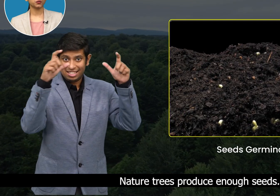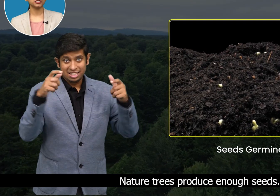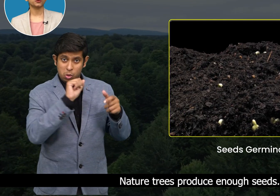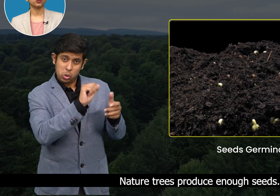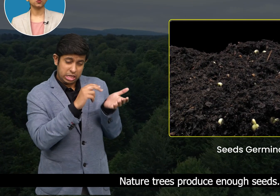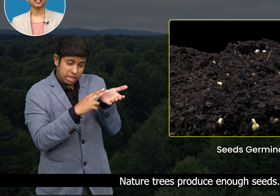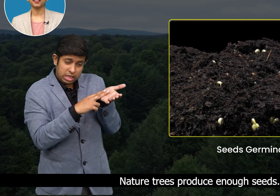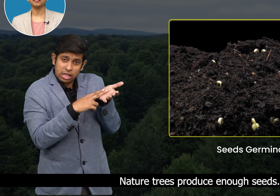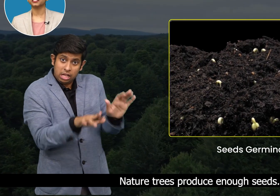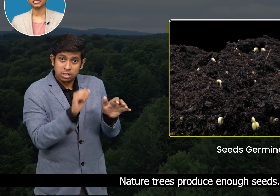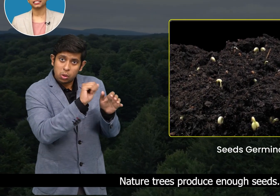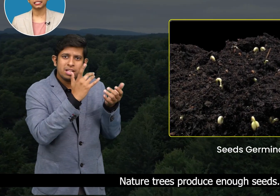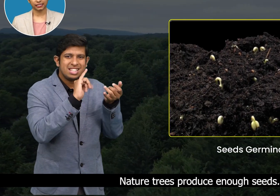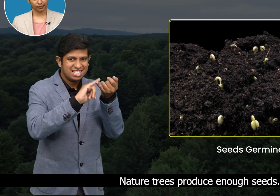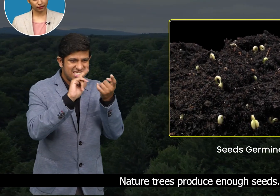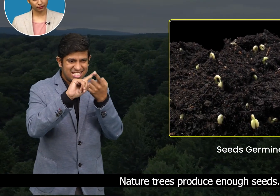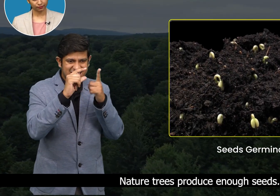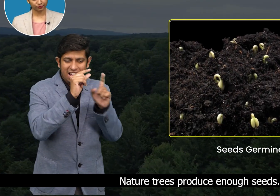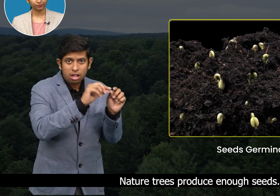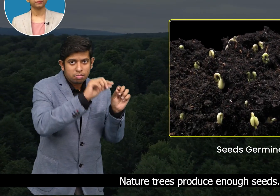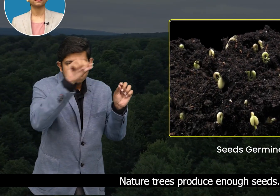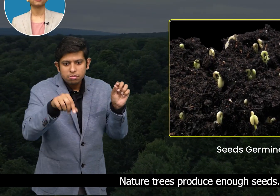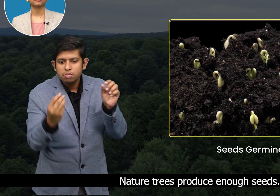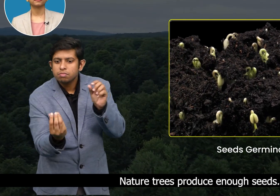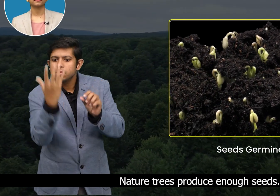Nature trees produce enough seeds.